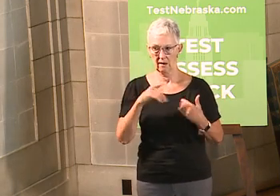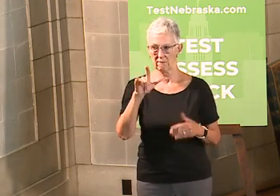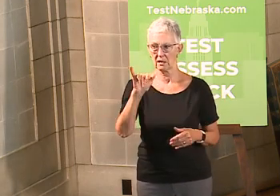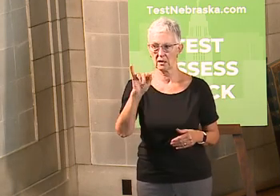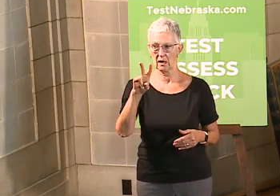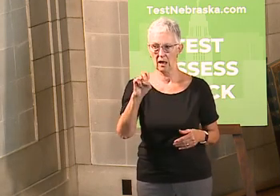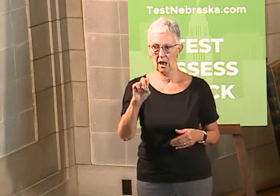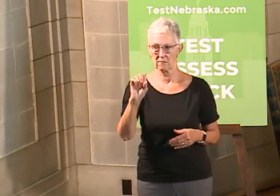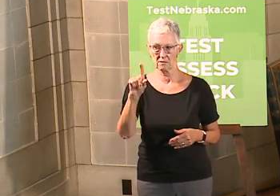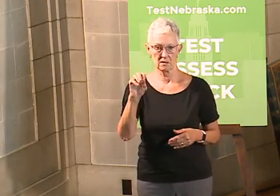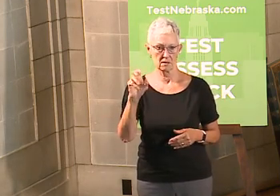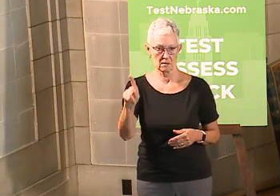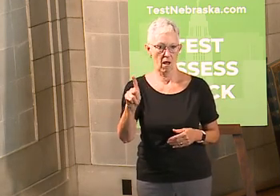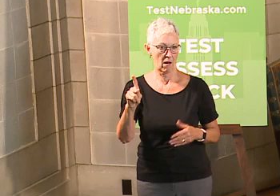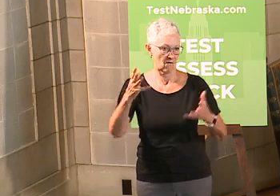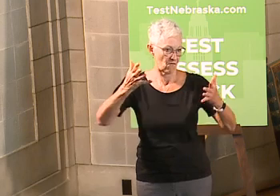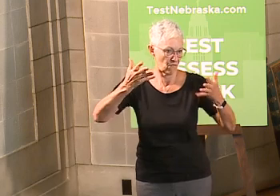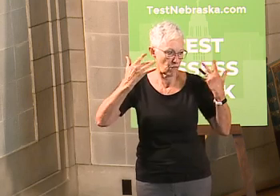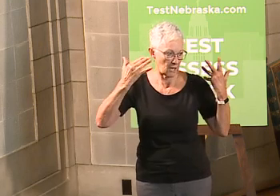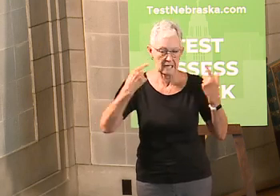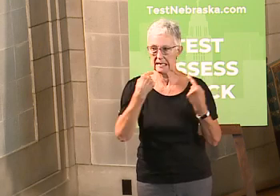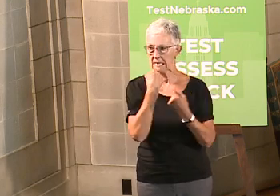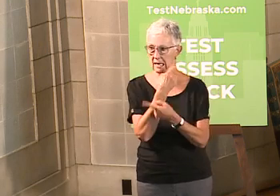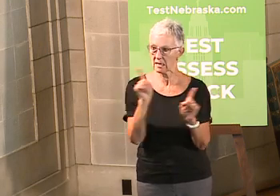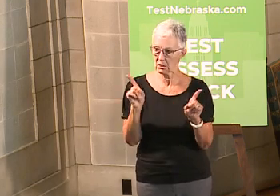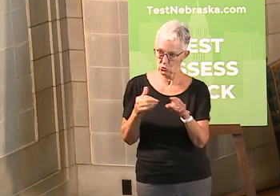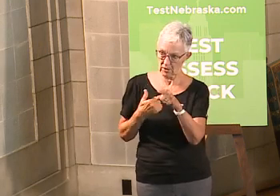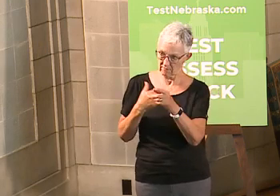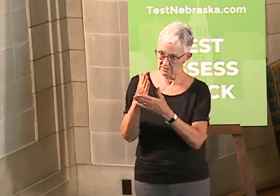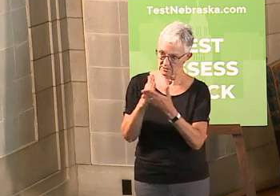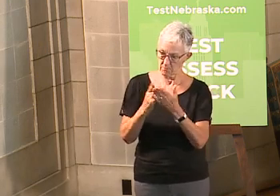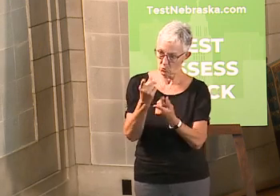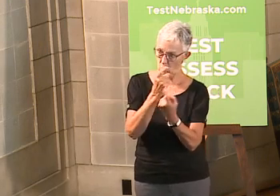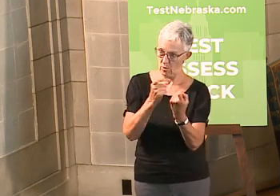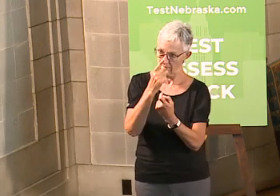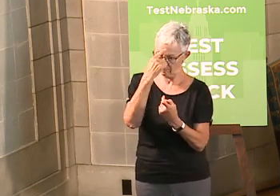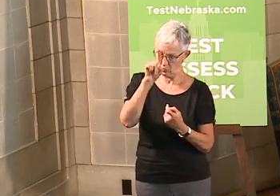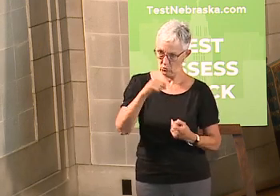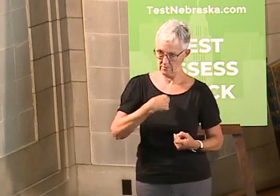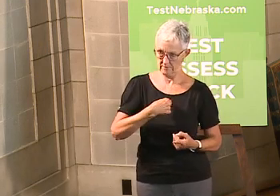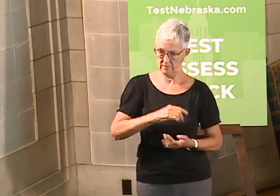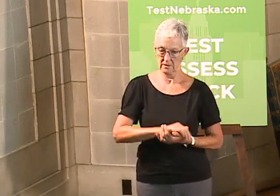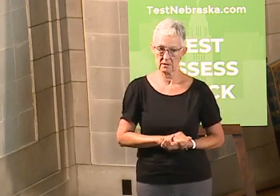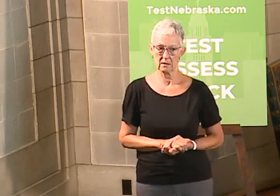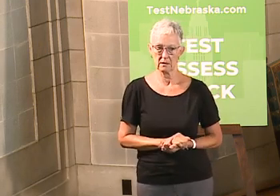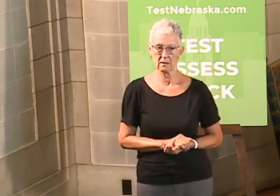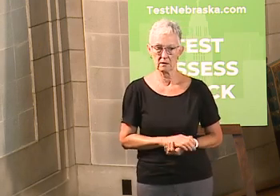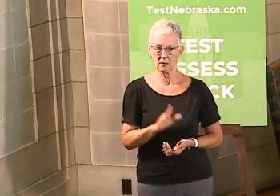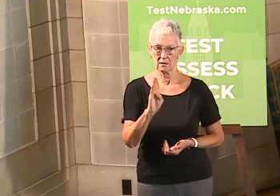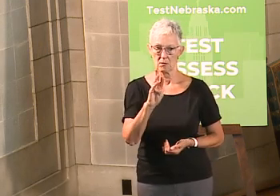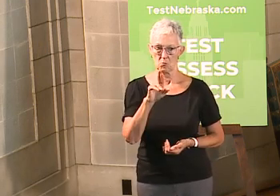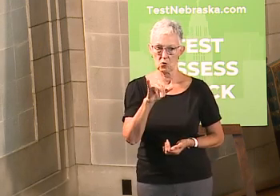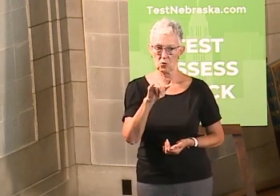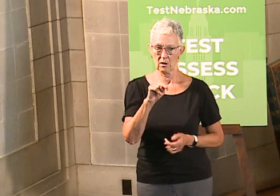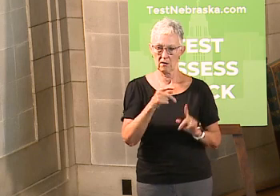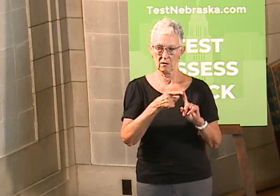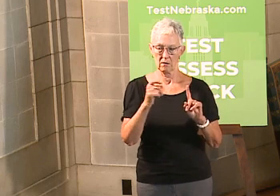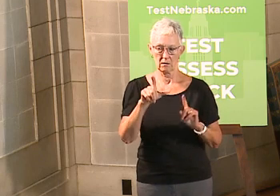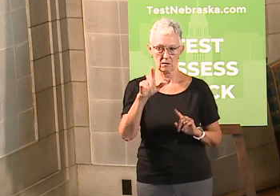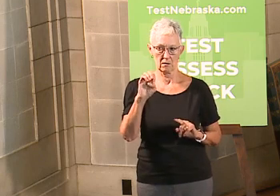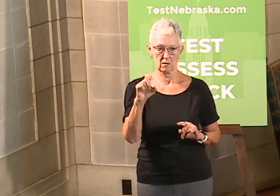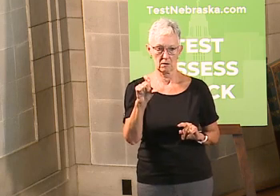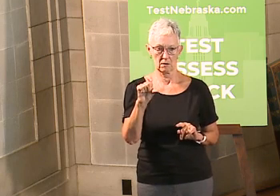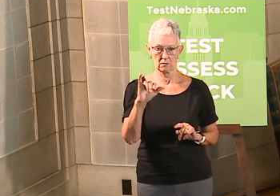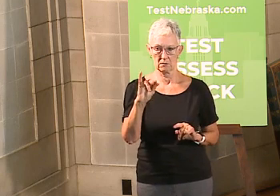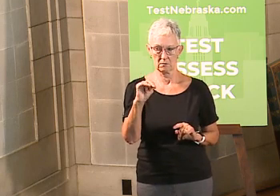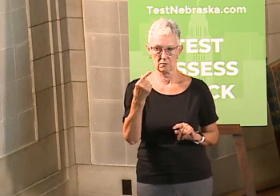week. All right, so with that, Taylor, do you have questions that were sent in? Yep, Brian from the Lexington paper, he wants to